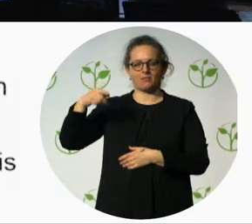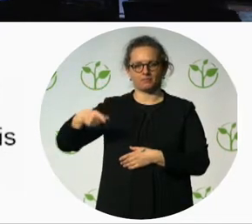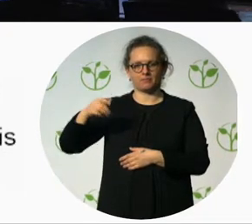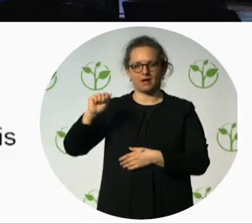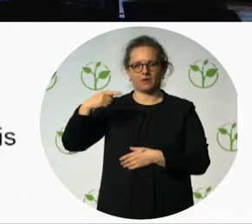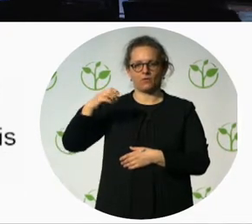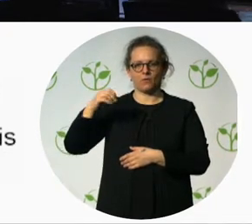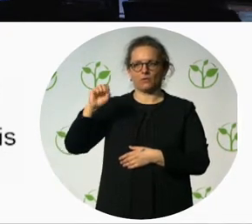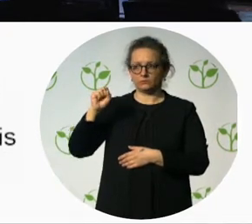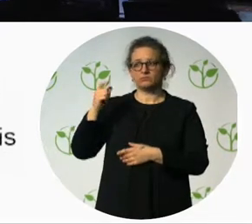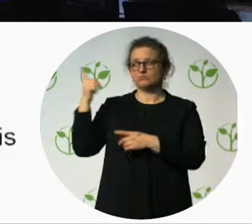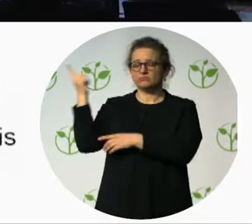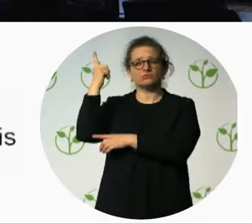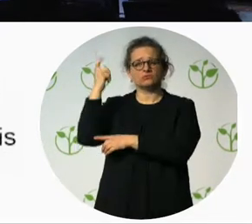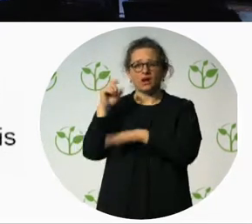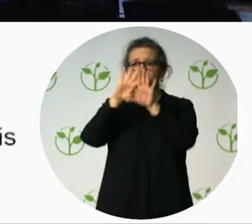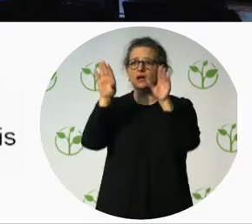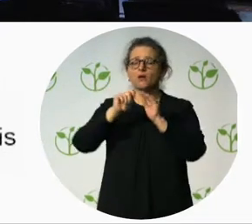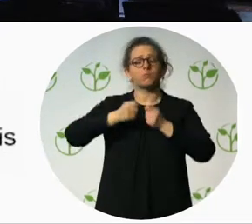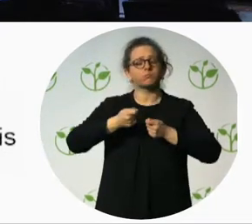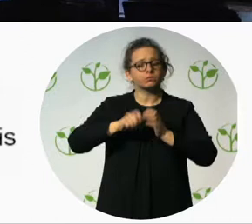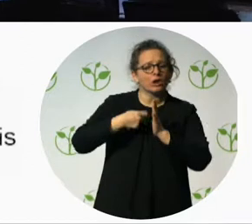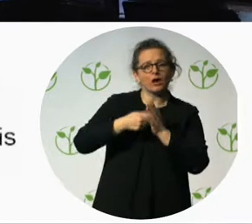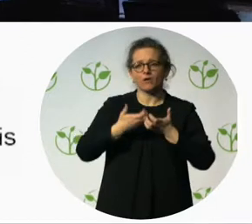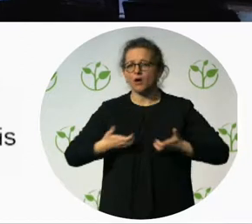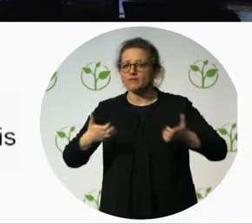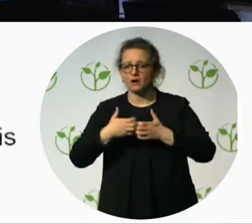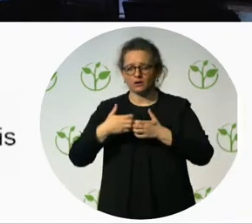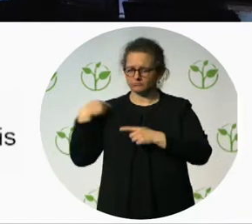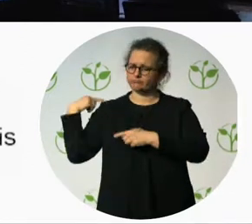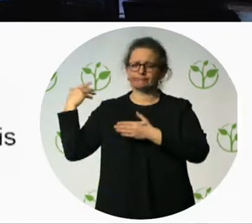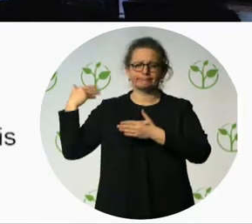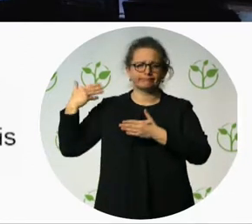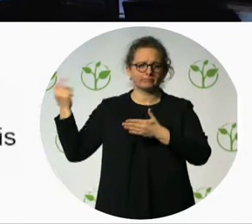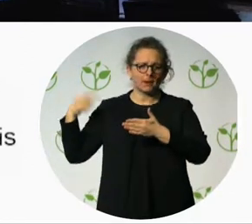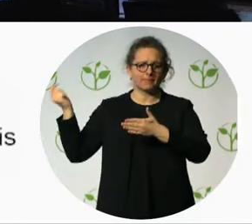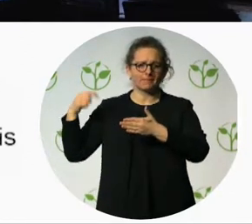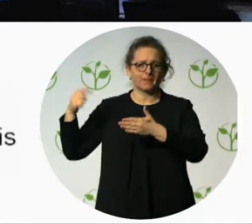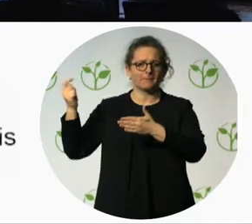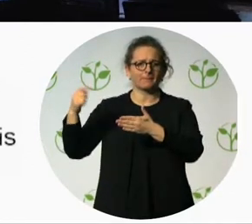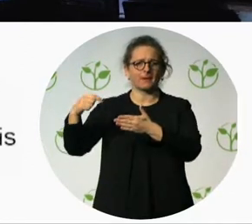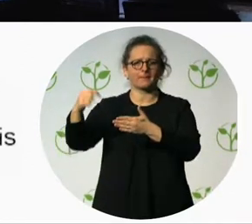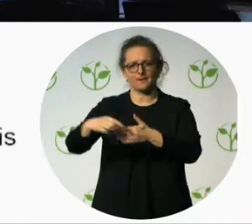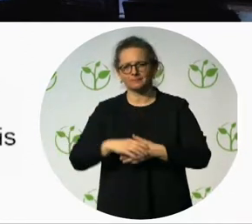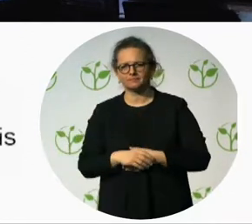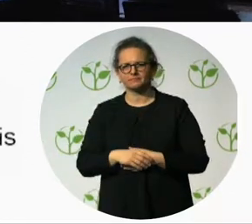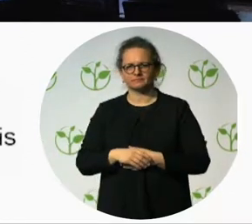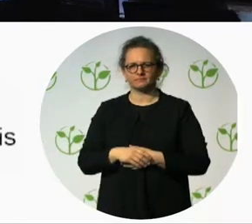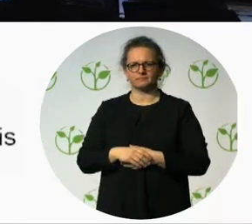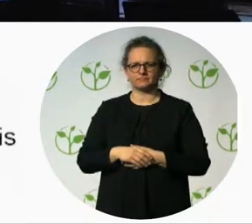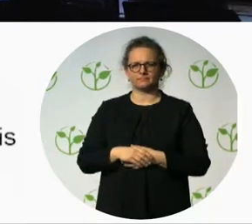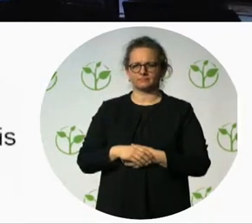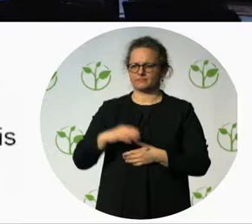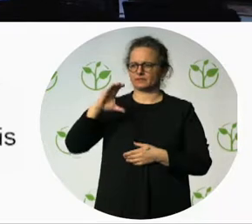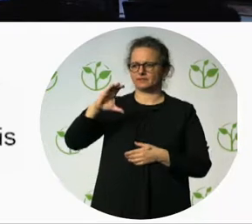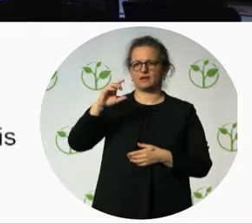of G3 ICT, but that is only one of this gentleman's hats that he wears. He wears several hats as a